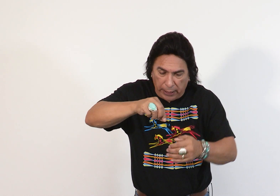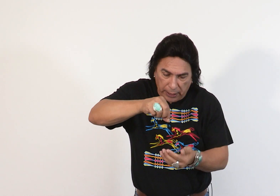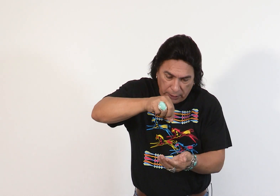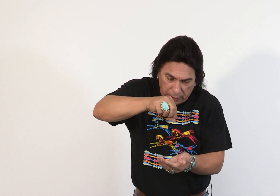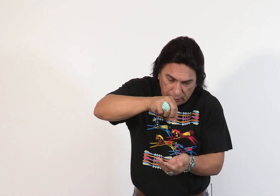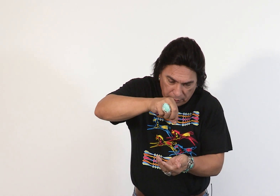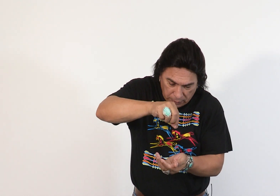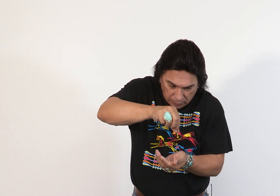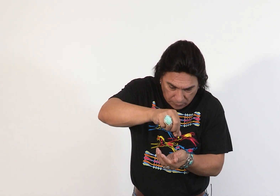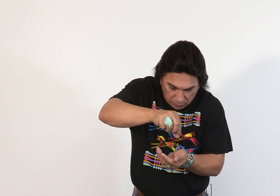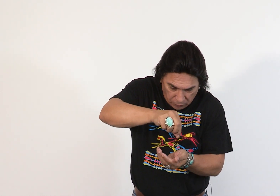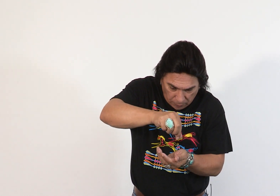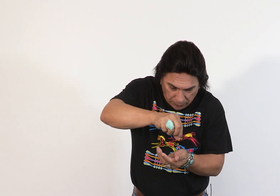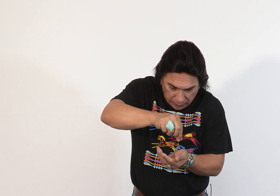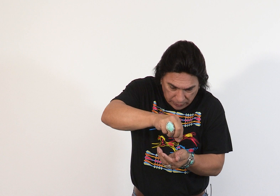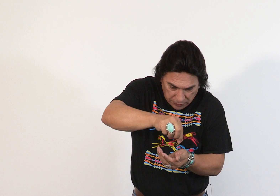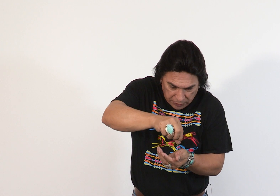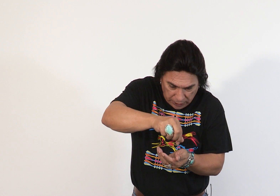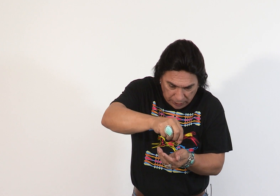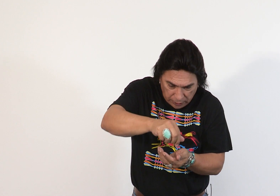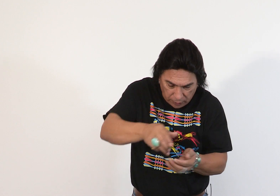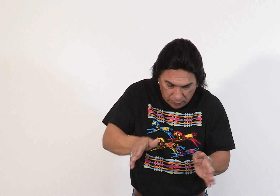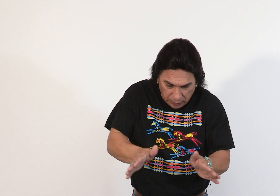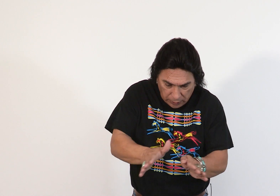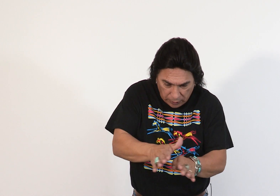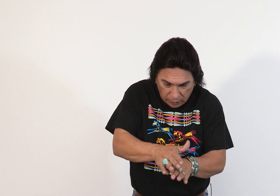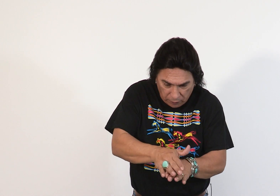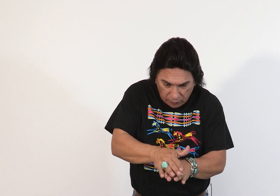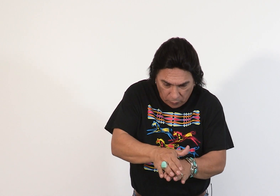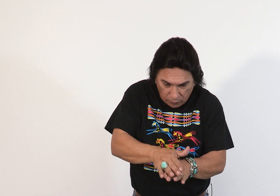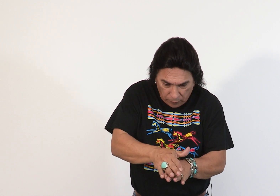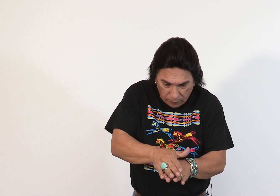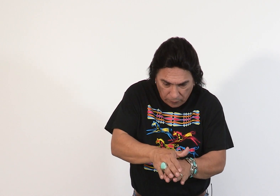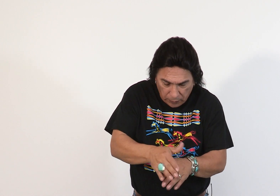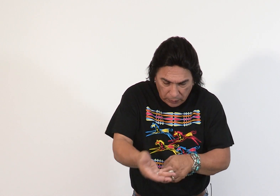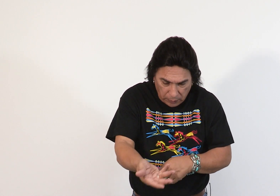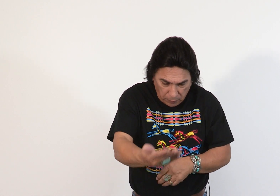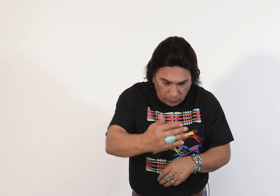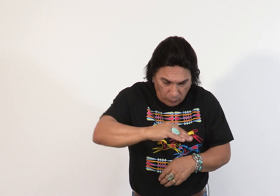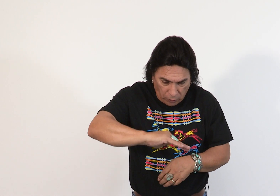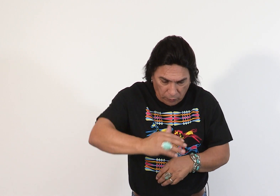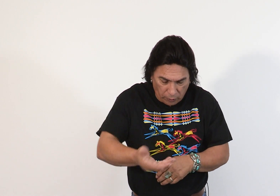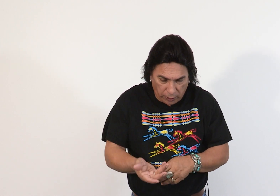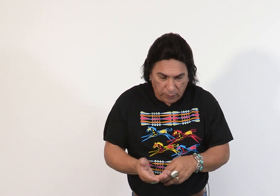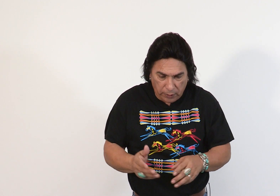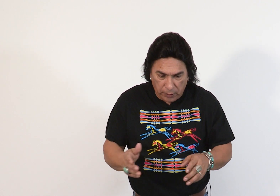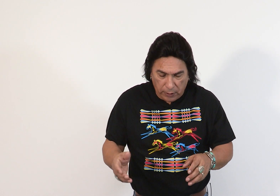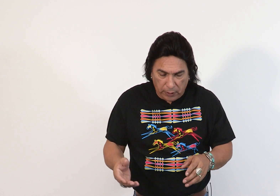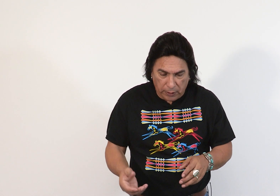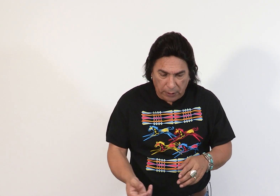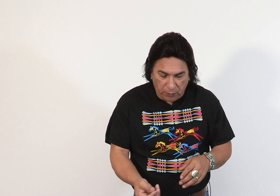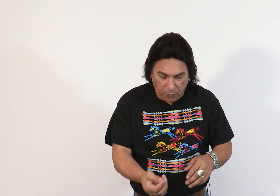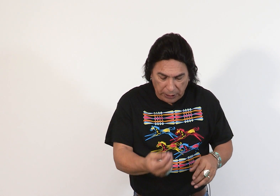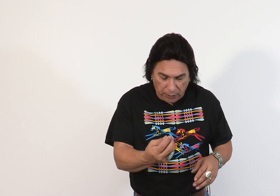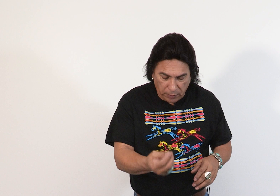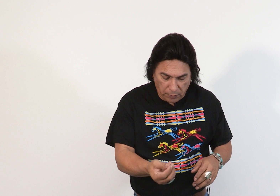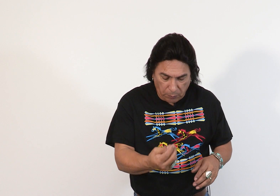and then dropping a seed in there, covering over, water on it. That would be